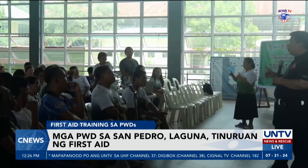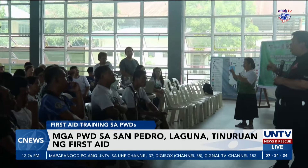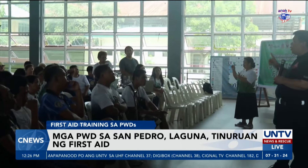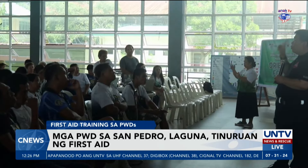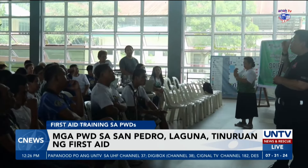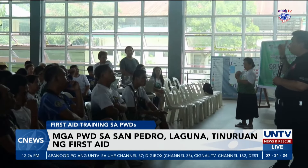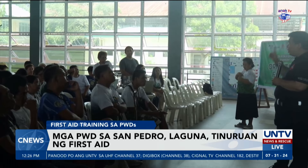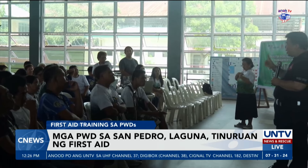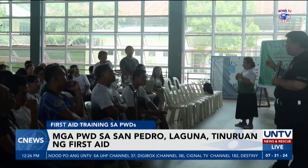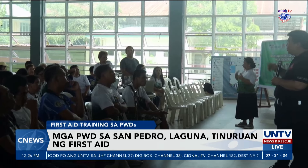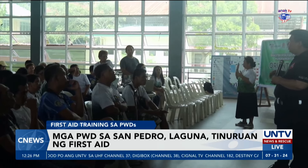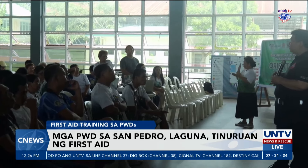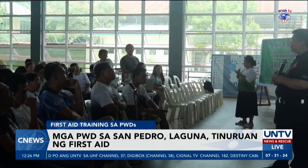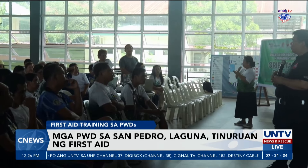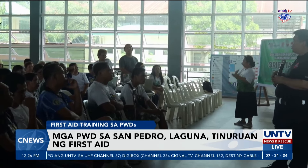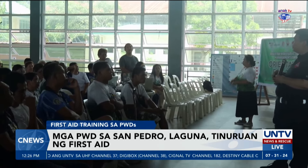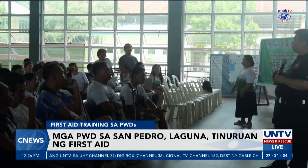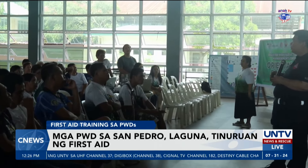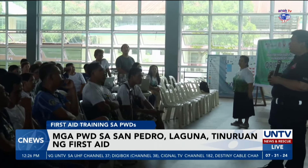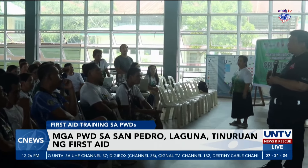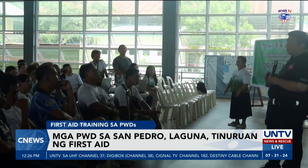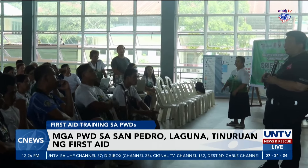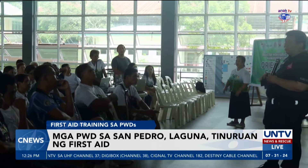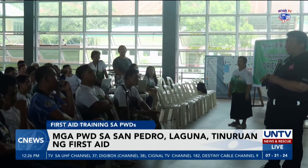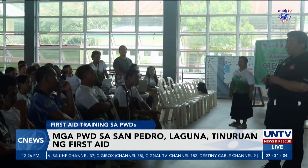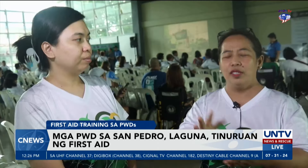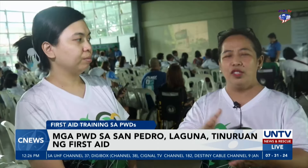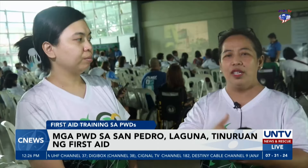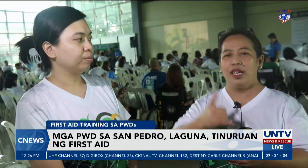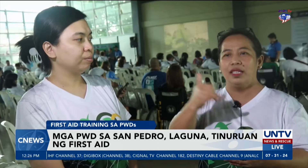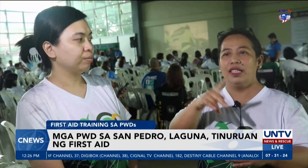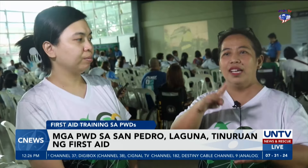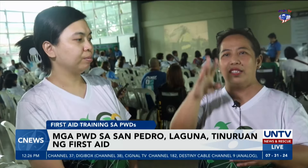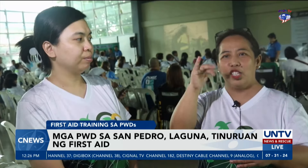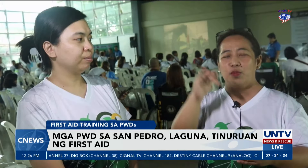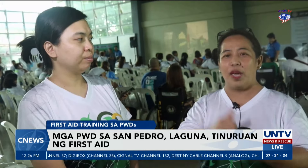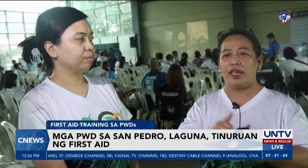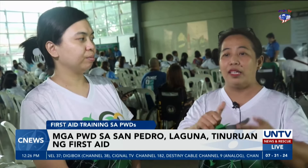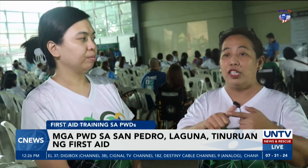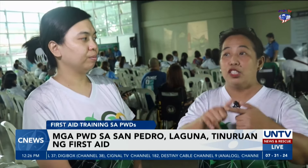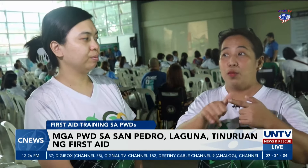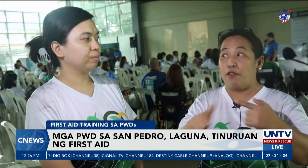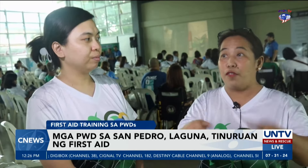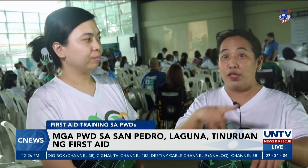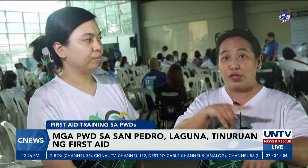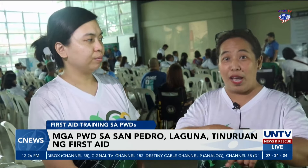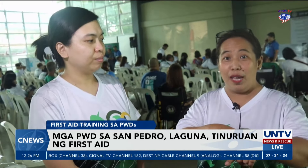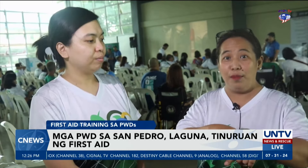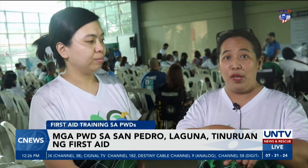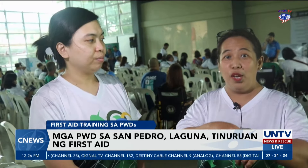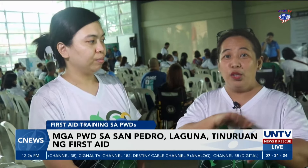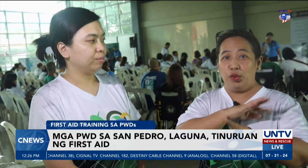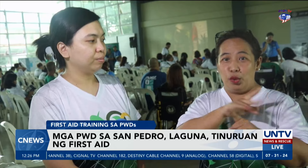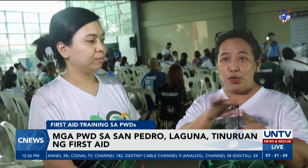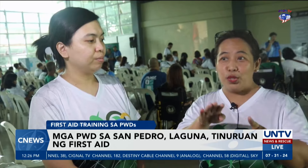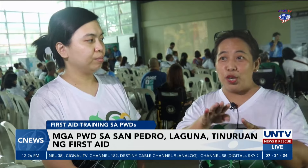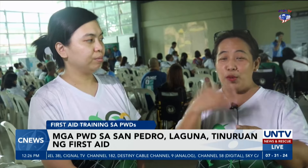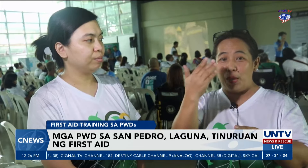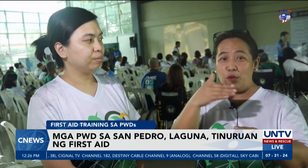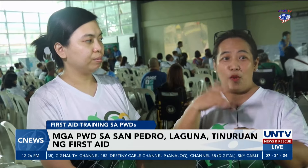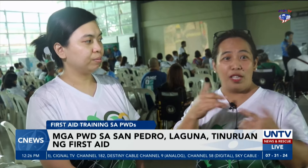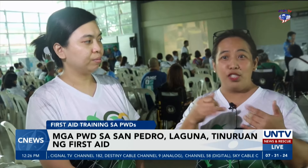pamamagitan ng sign language para sa ating mga deaf participants. Actually, I did not expect, and this is my first time